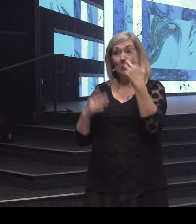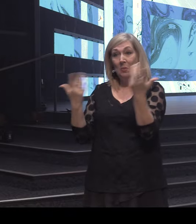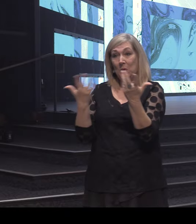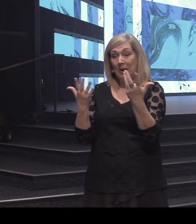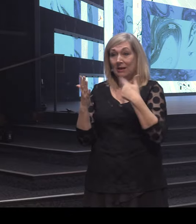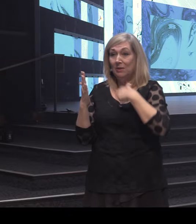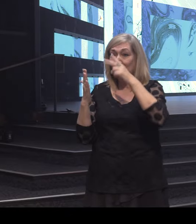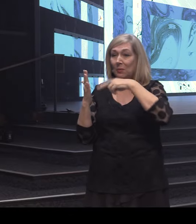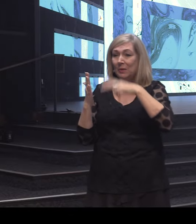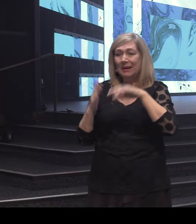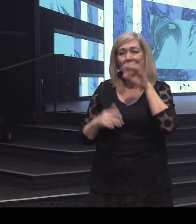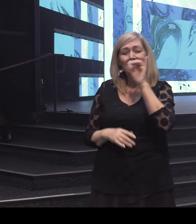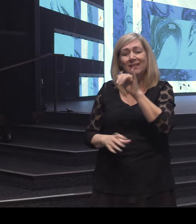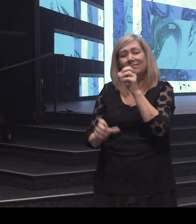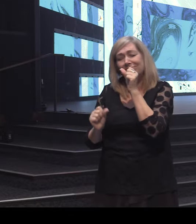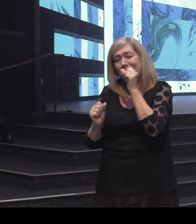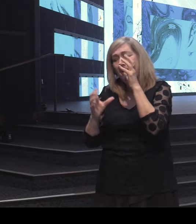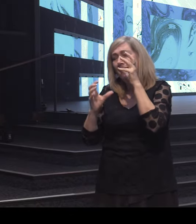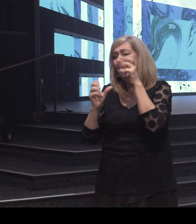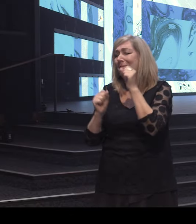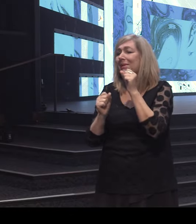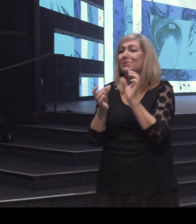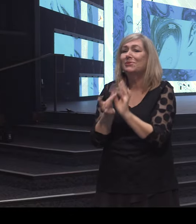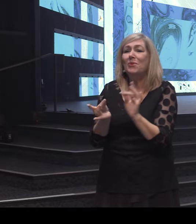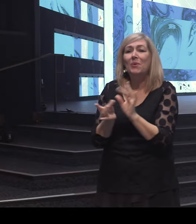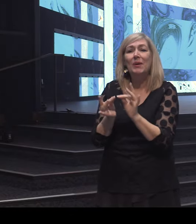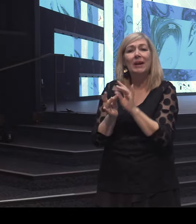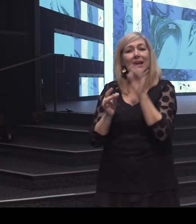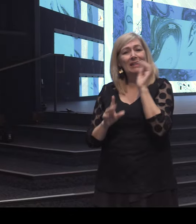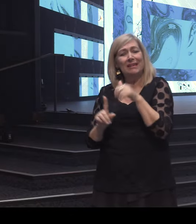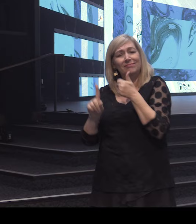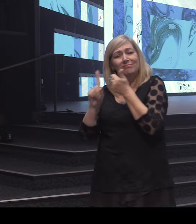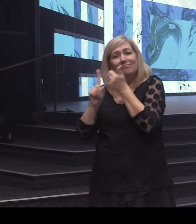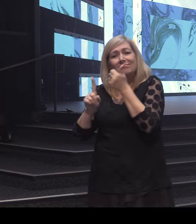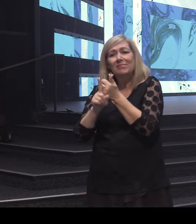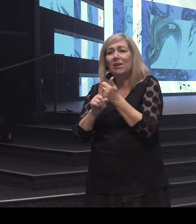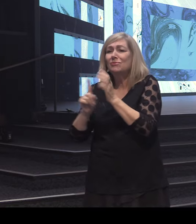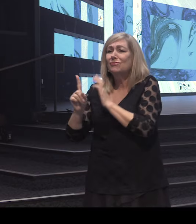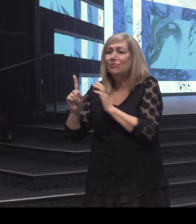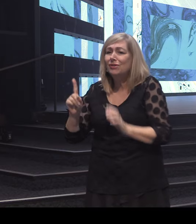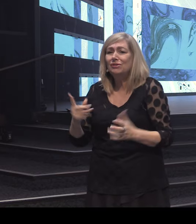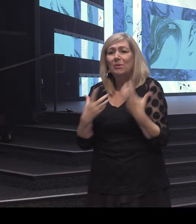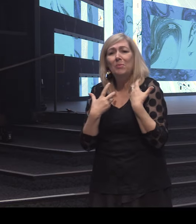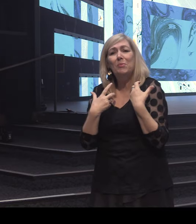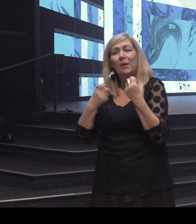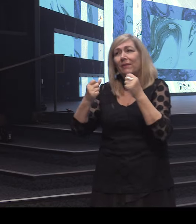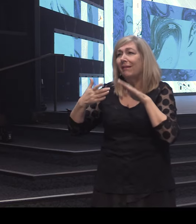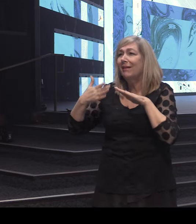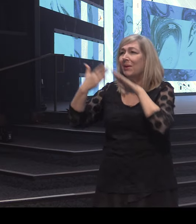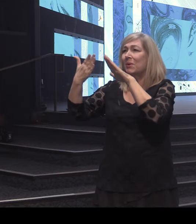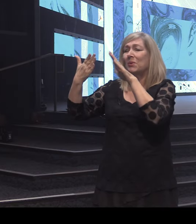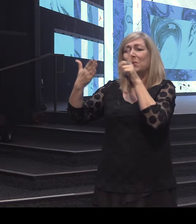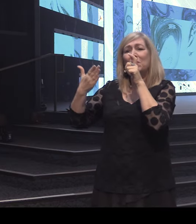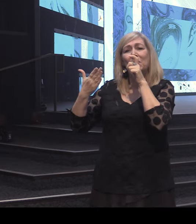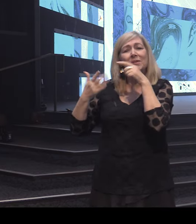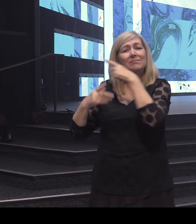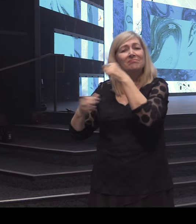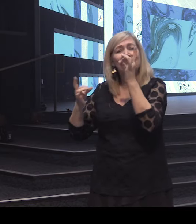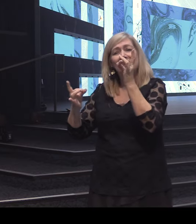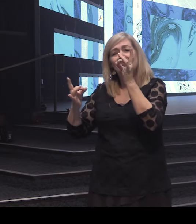most amazing stories of Christian bravery right in the face of the